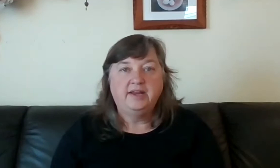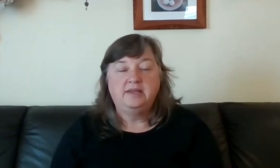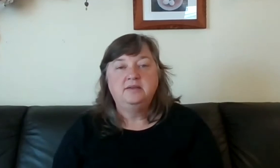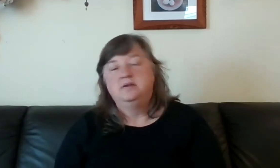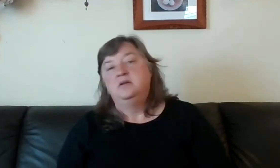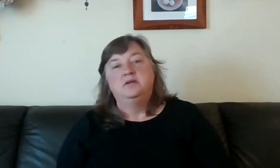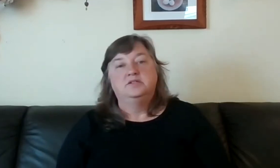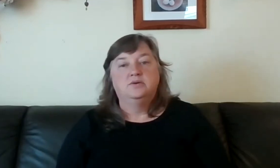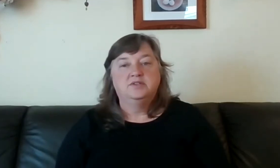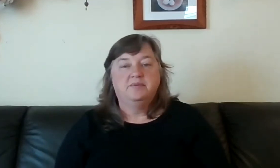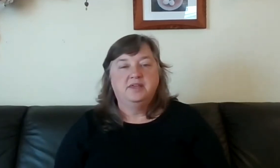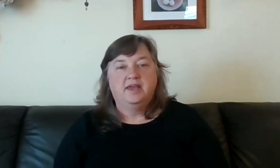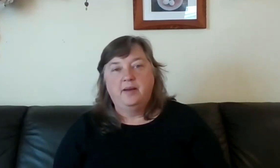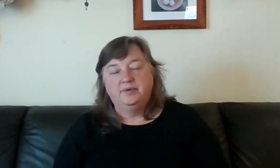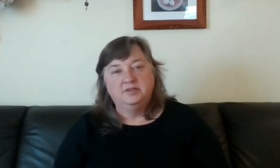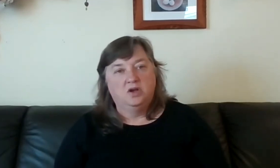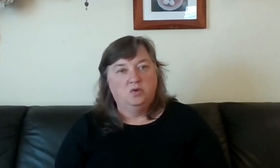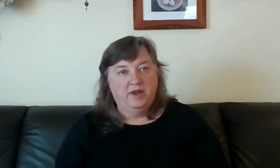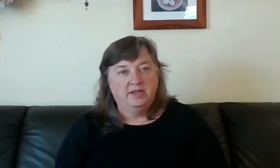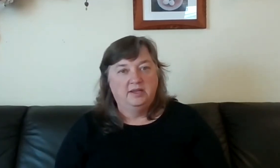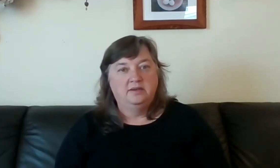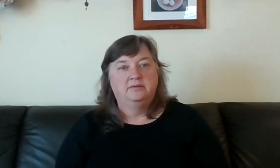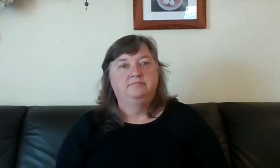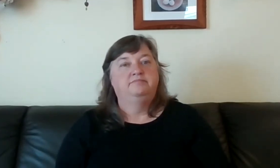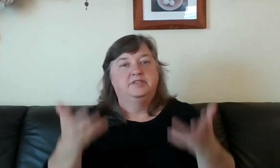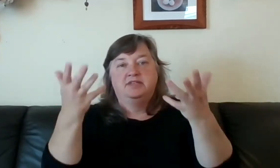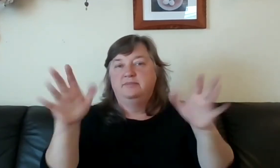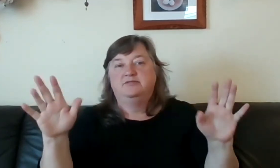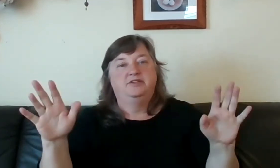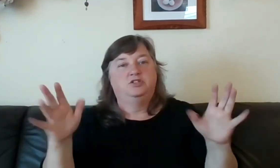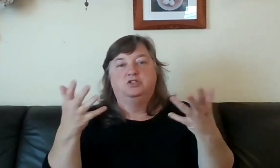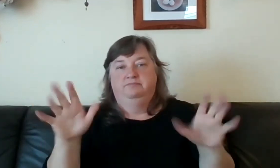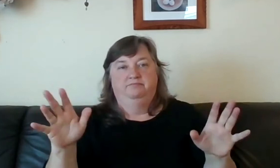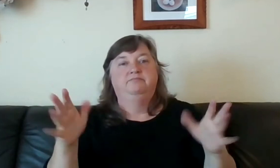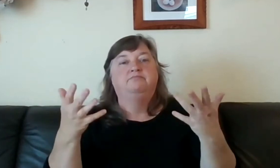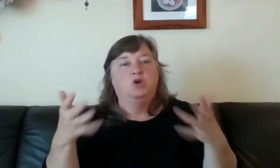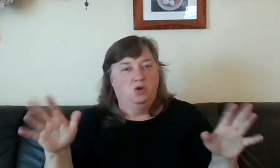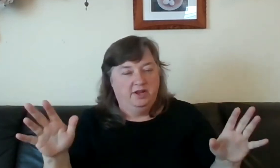Already. So if something happened already, same as finished. Already.